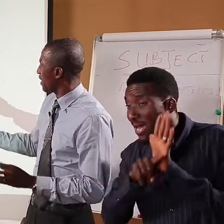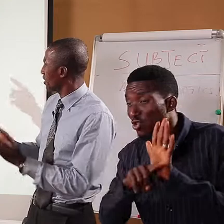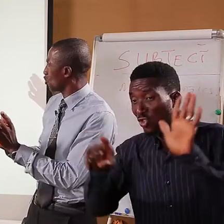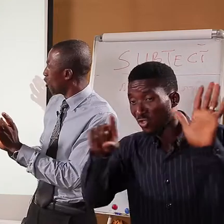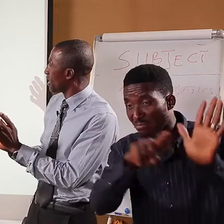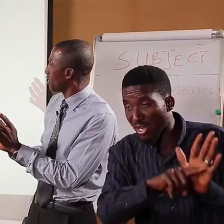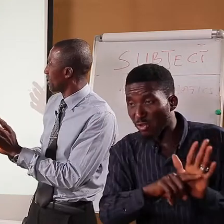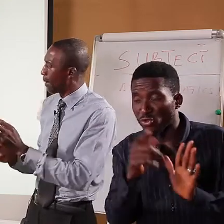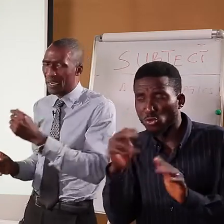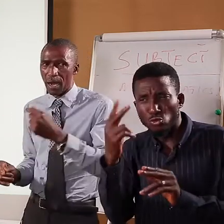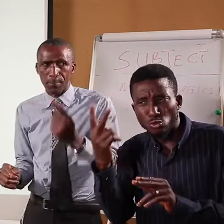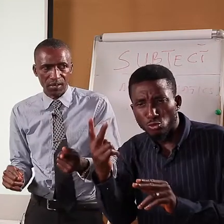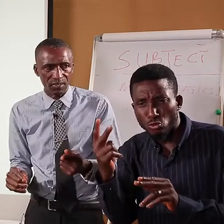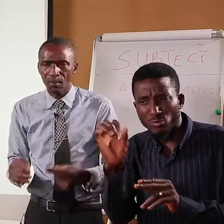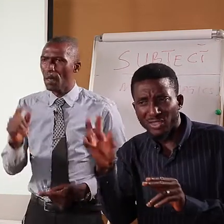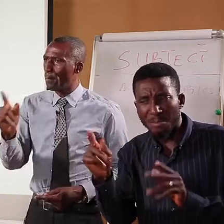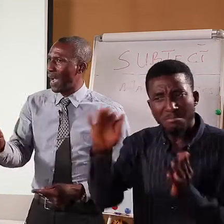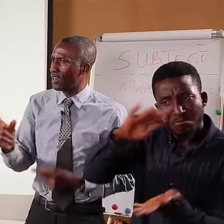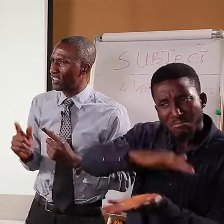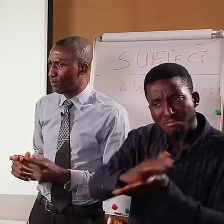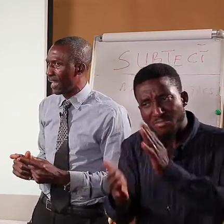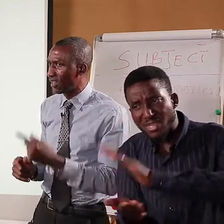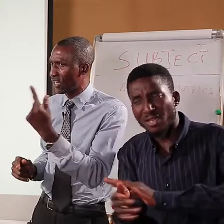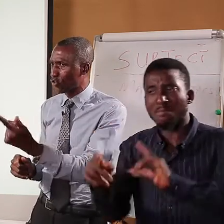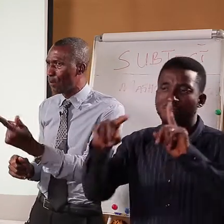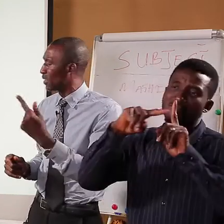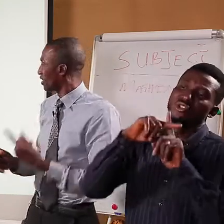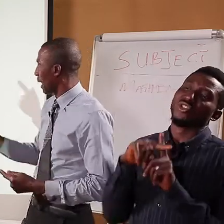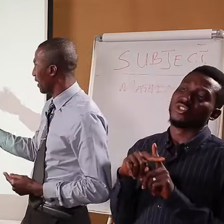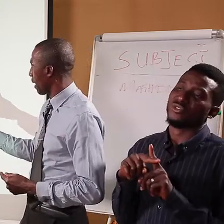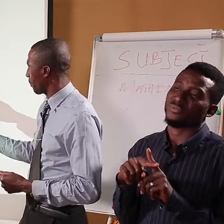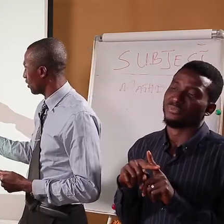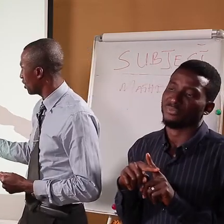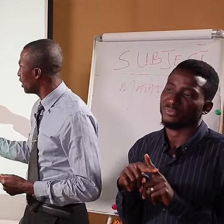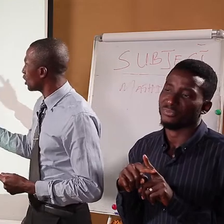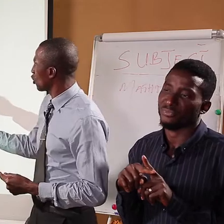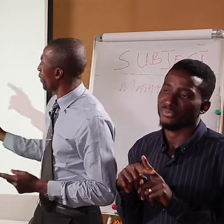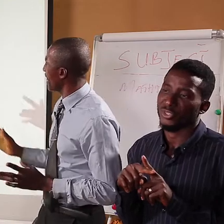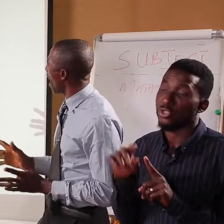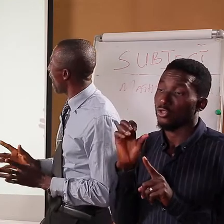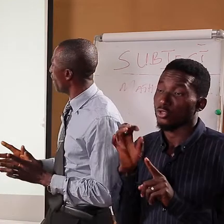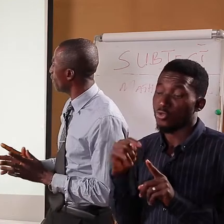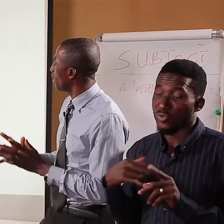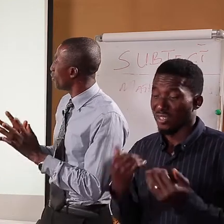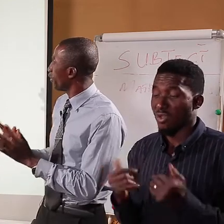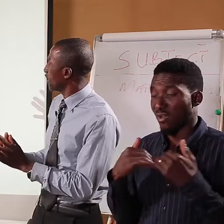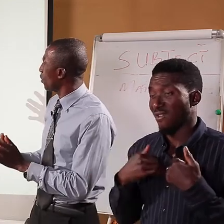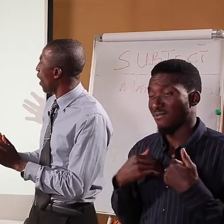minus the two middle side become plus. Minus the two middle side become plus. So we now